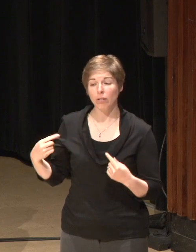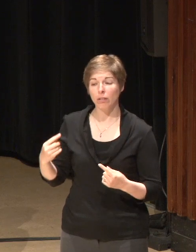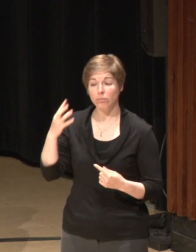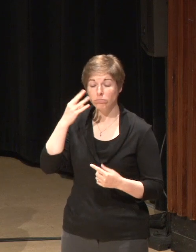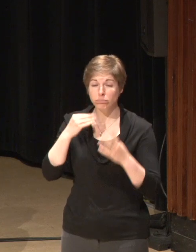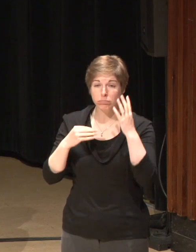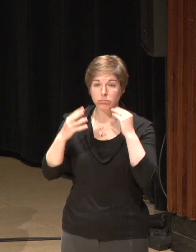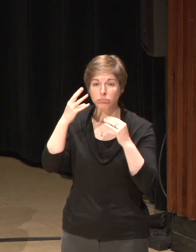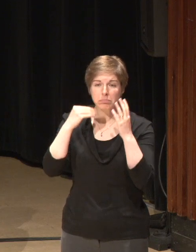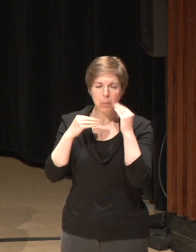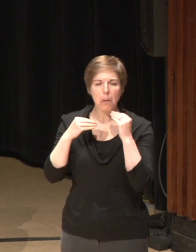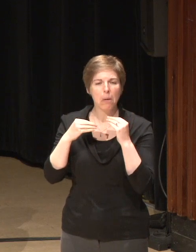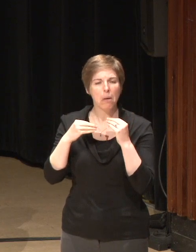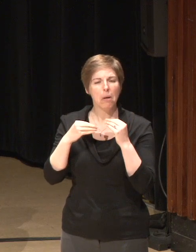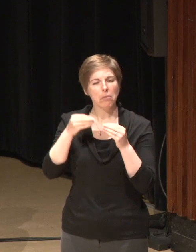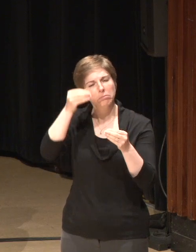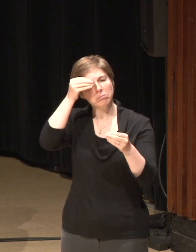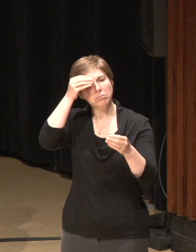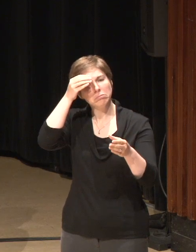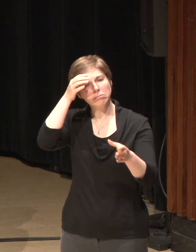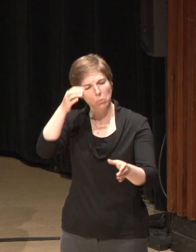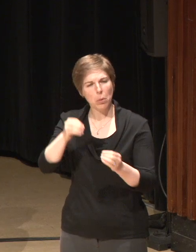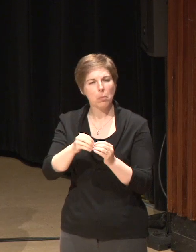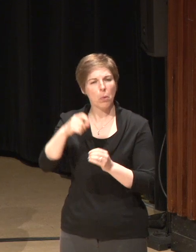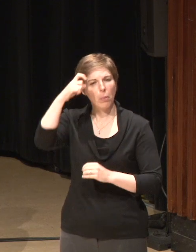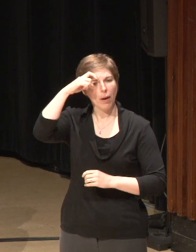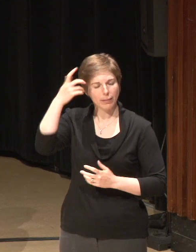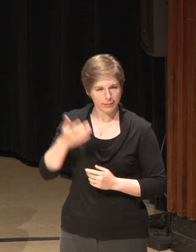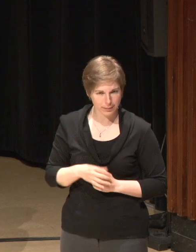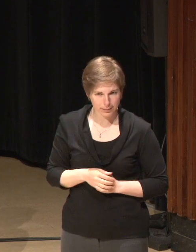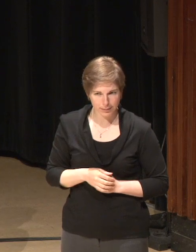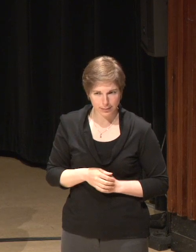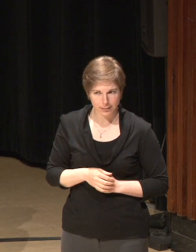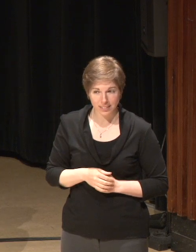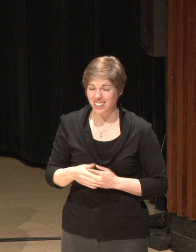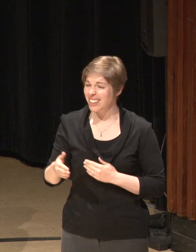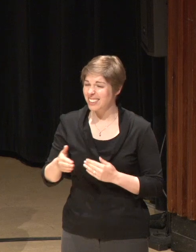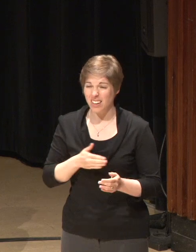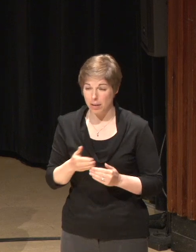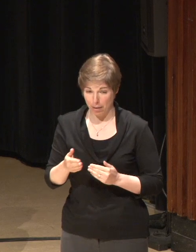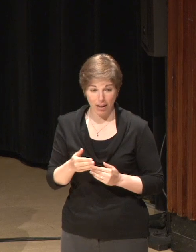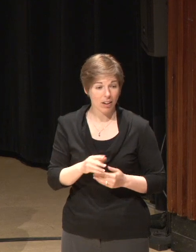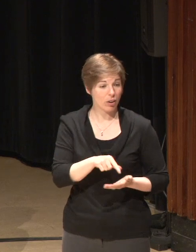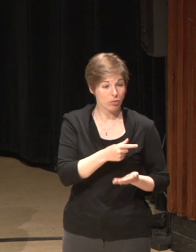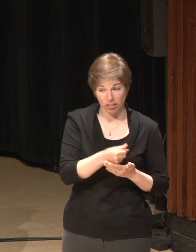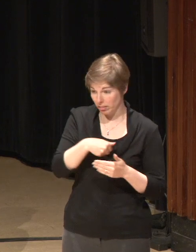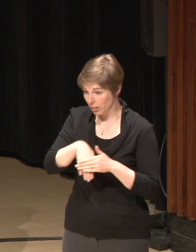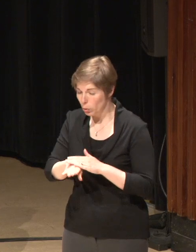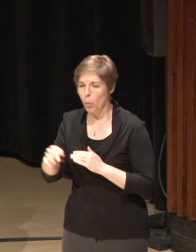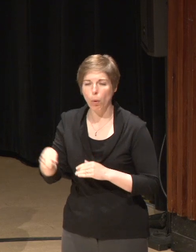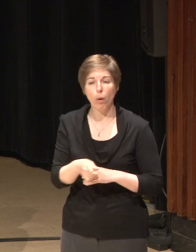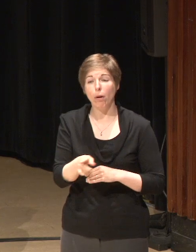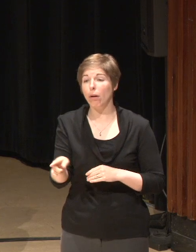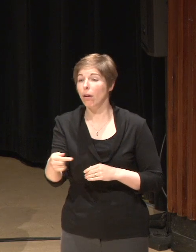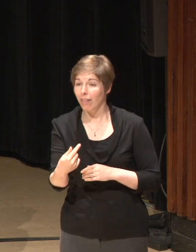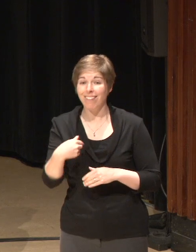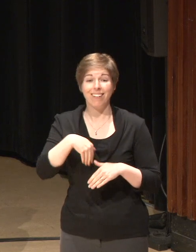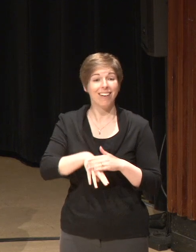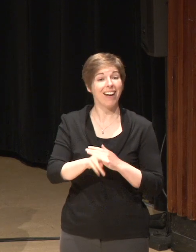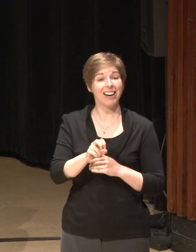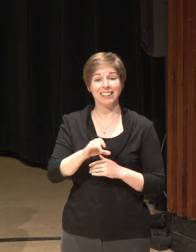journey. No matter what road led you here, we made it to this day together and right on